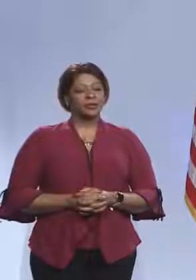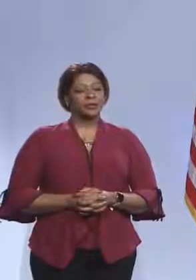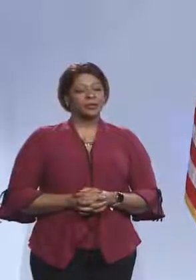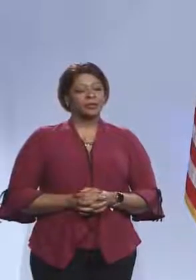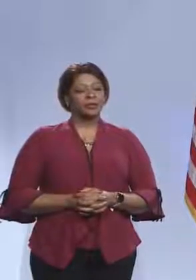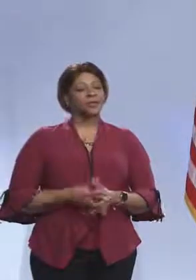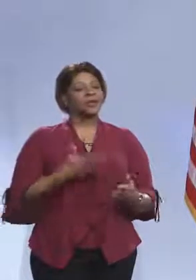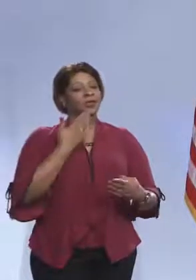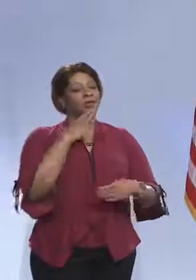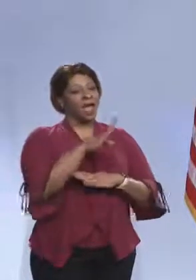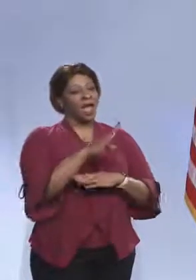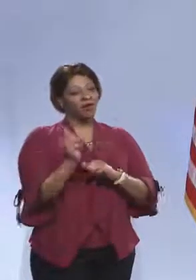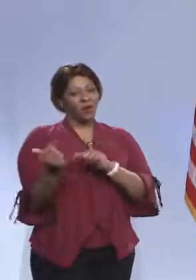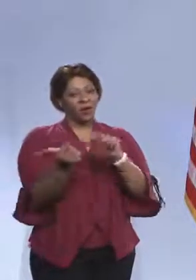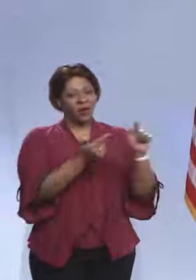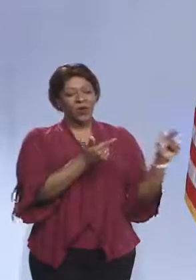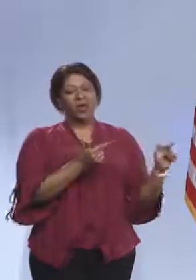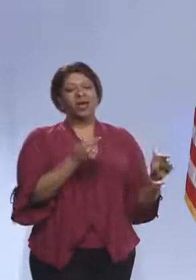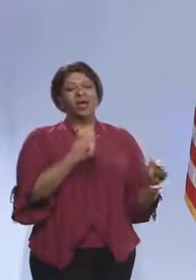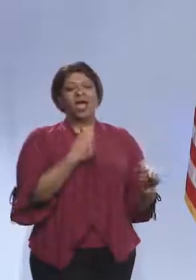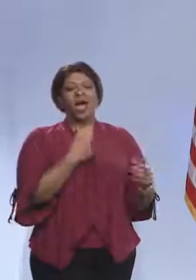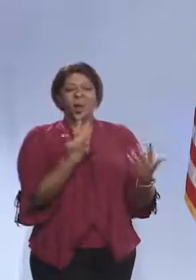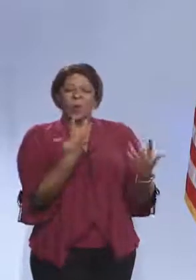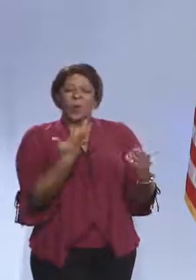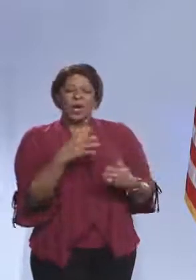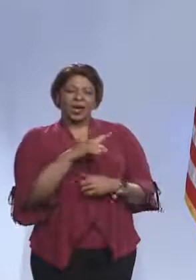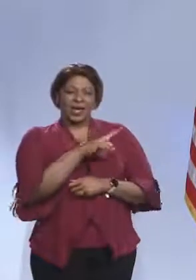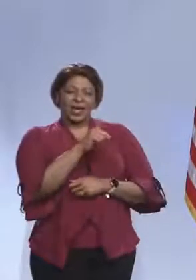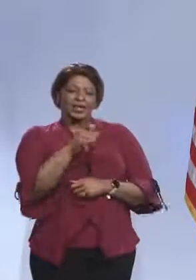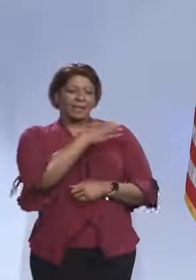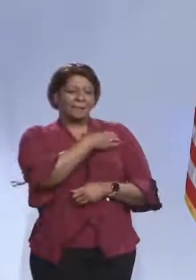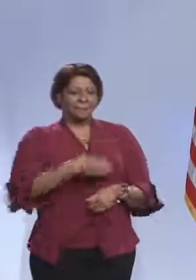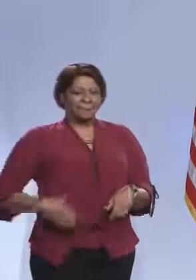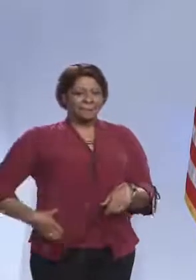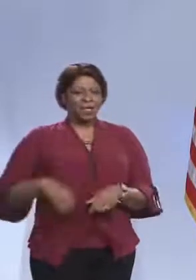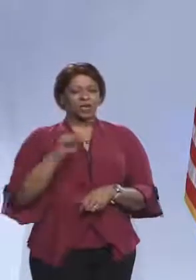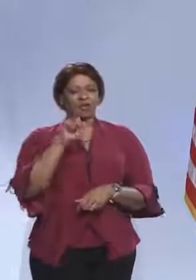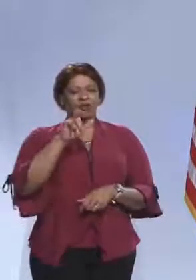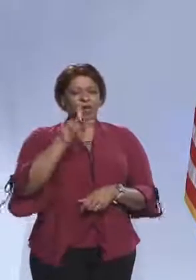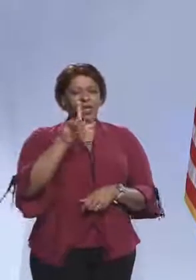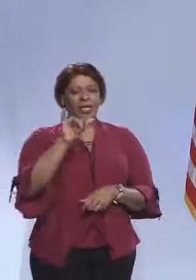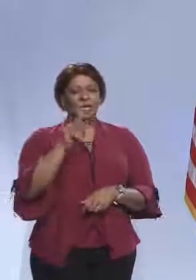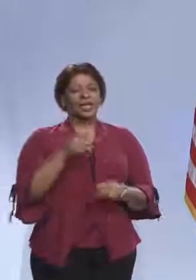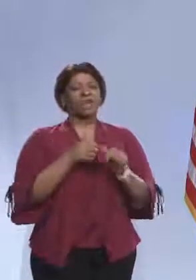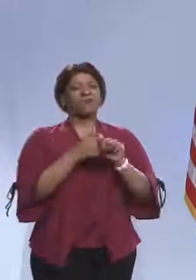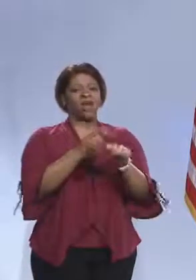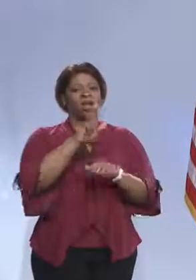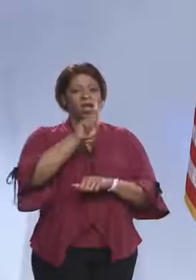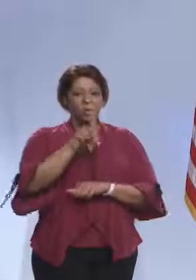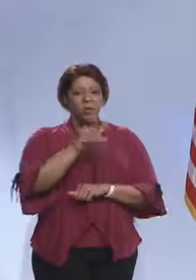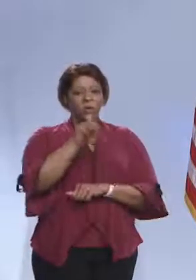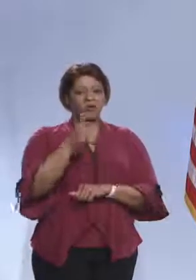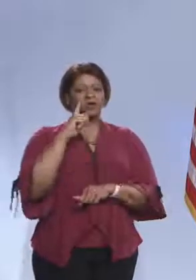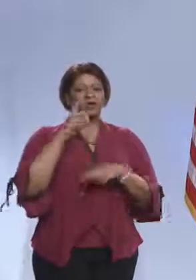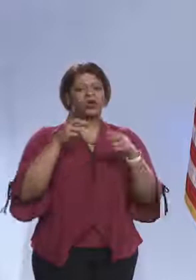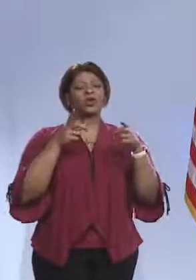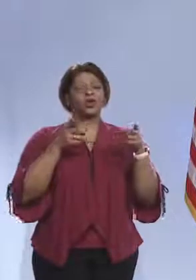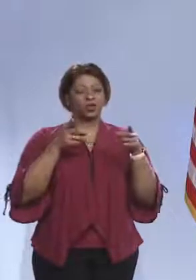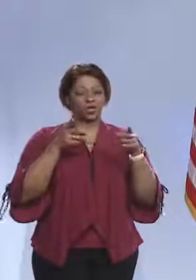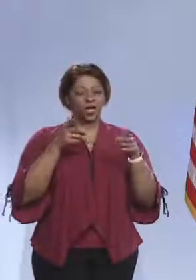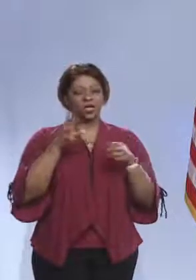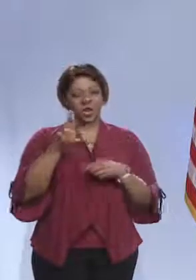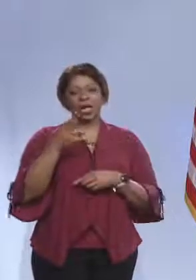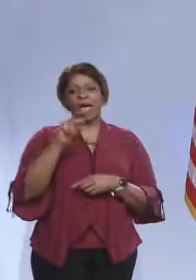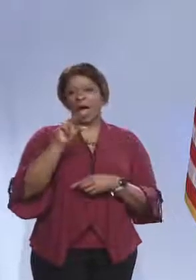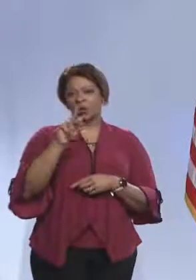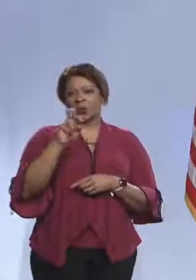Good afternoon, everyone. I just wanted to ask Mayor Strickland a question and then a follow-up question for Director Haushalter.